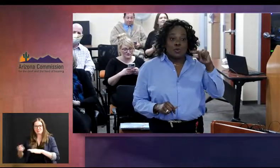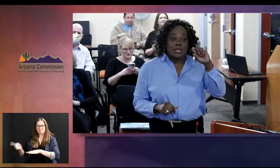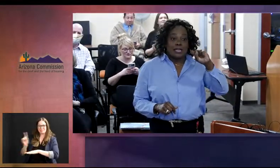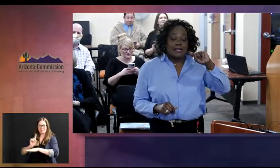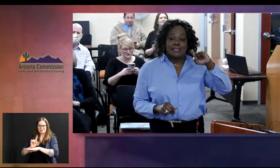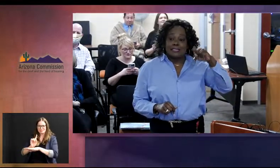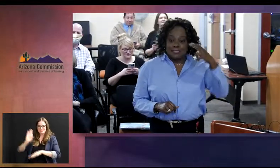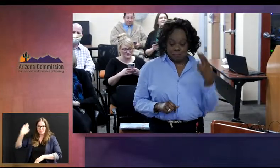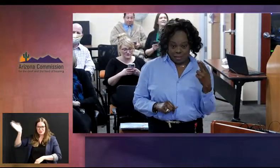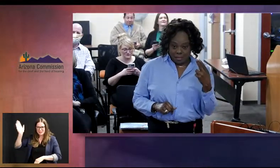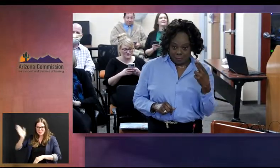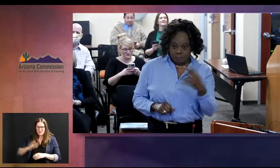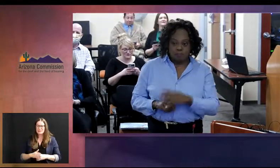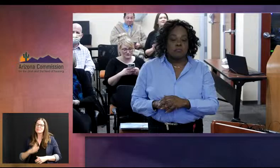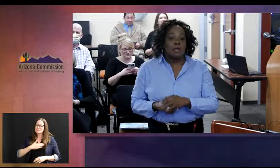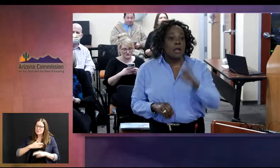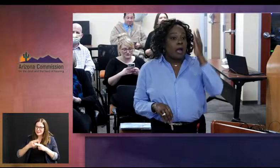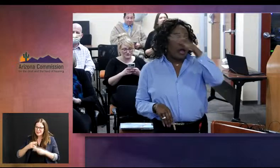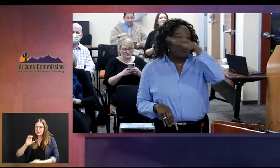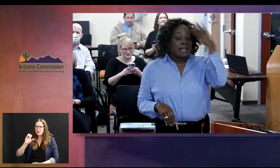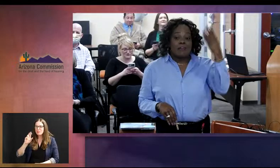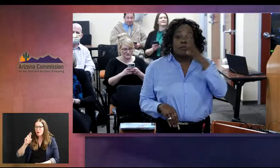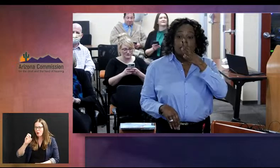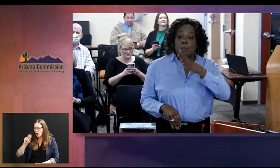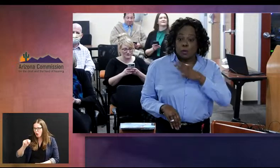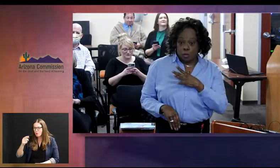I am Carmen Green Smith.